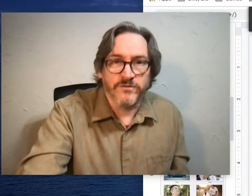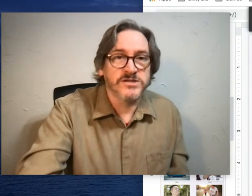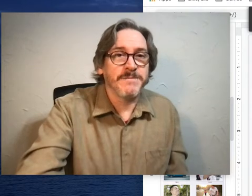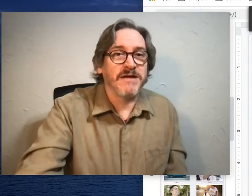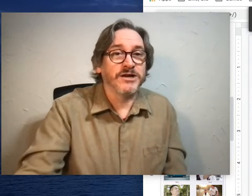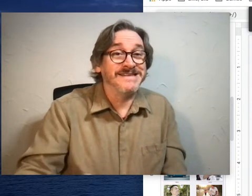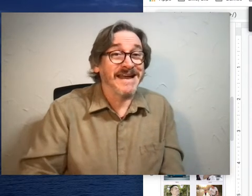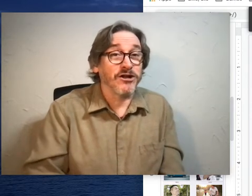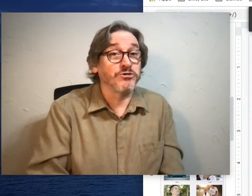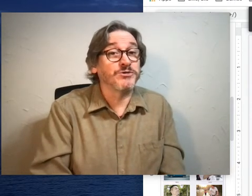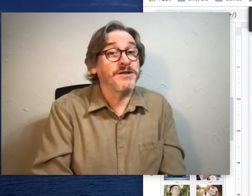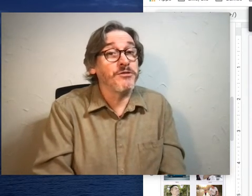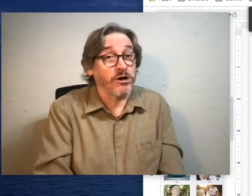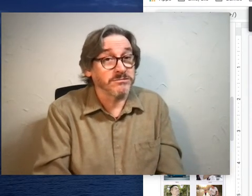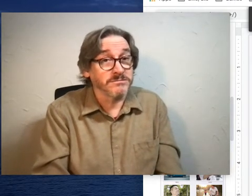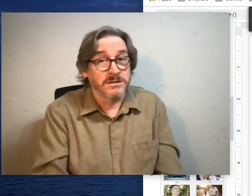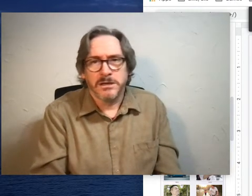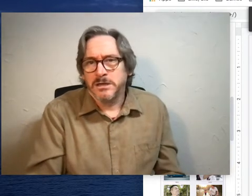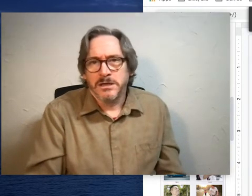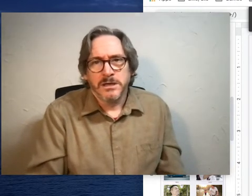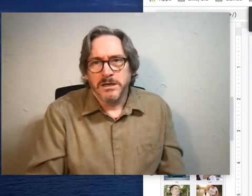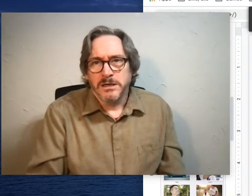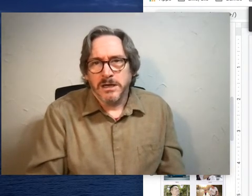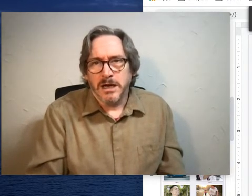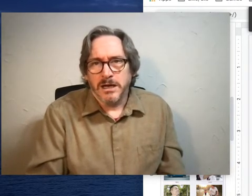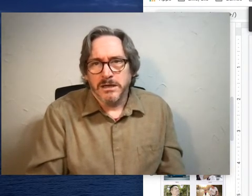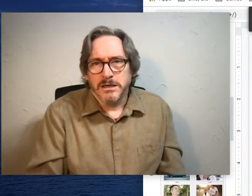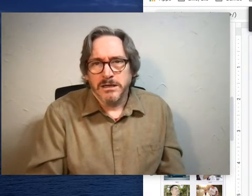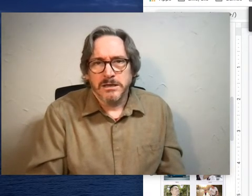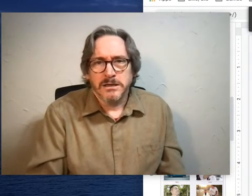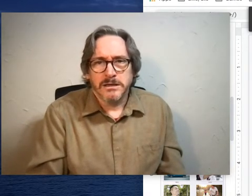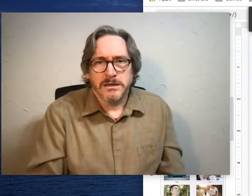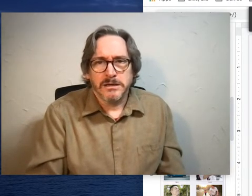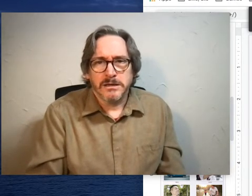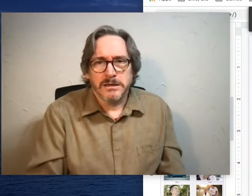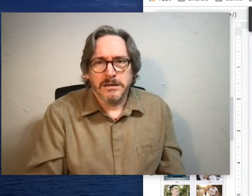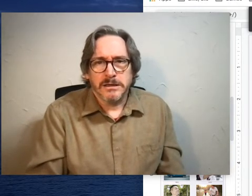For the first time ever, he sat under a tree and thought. Uh,